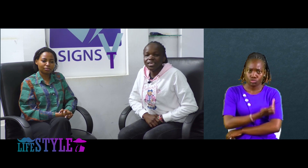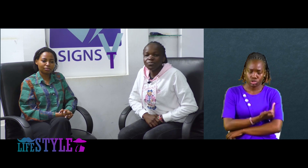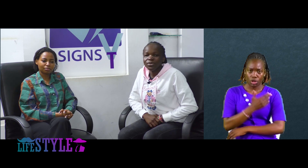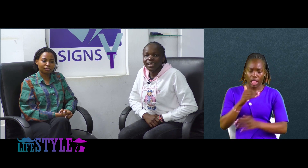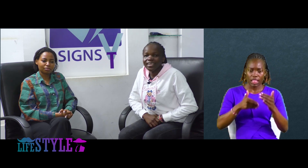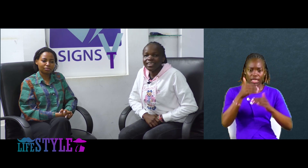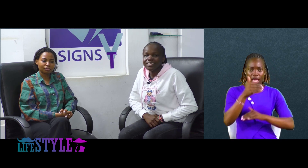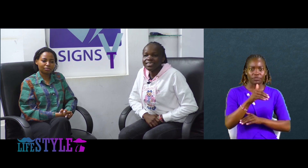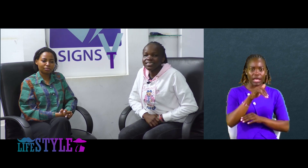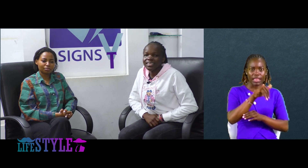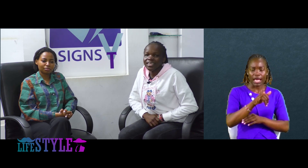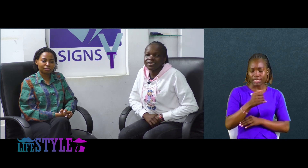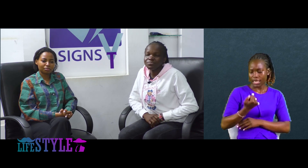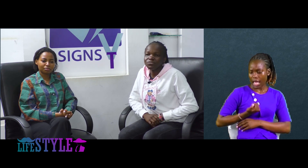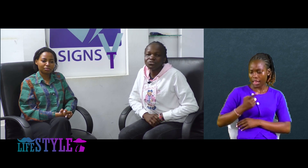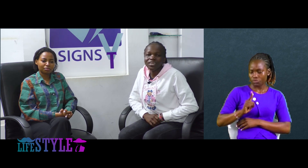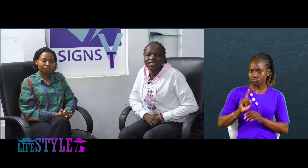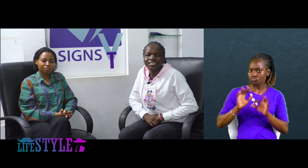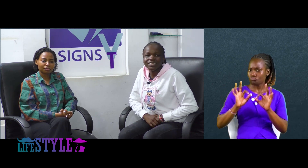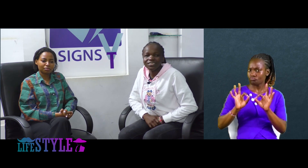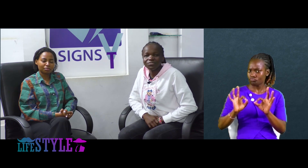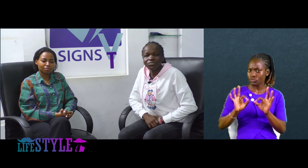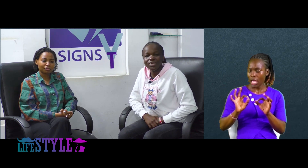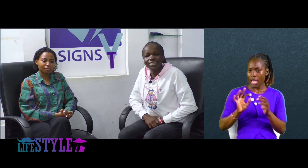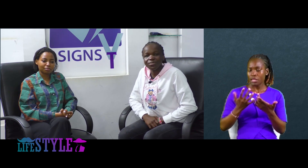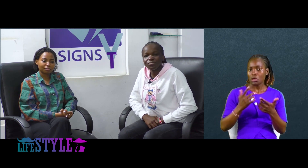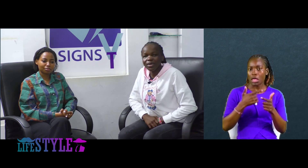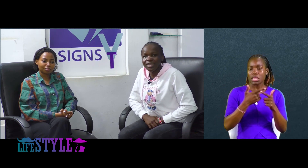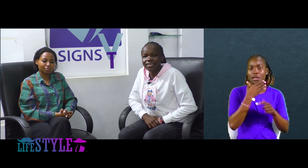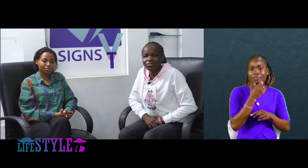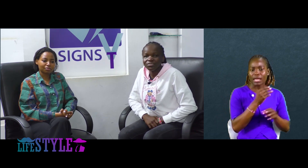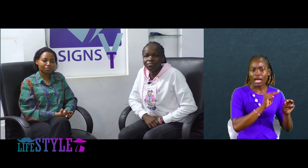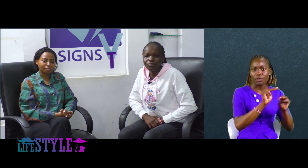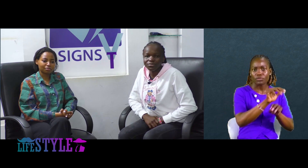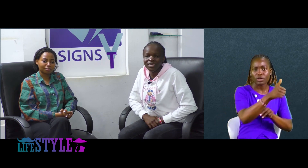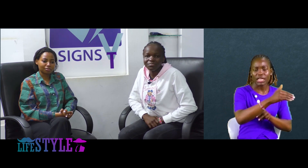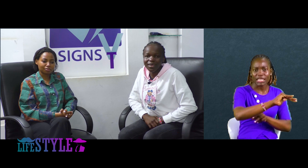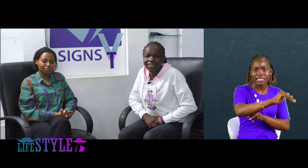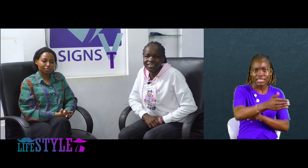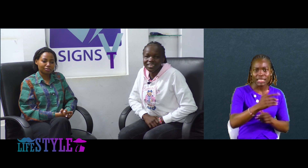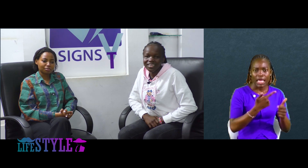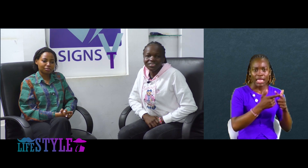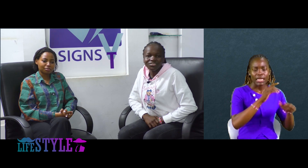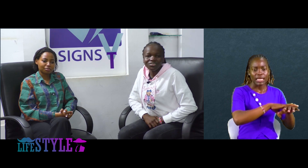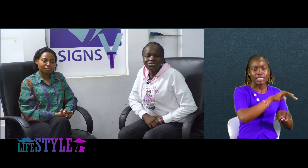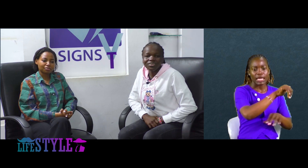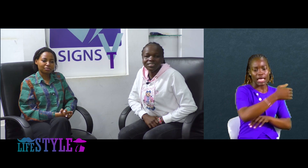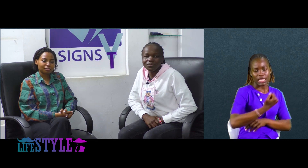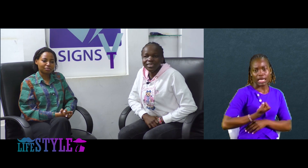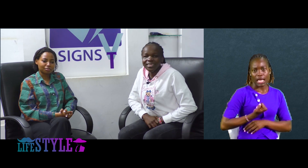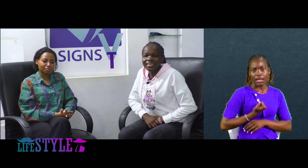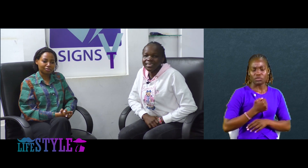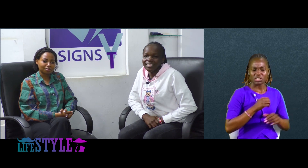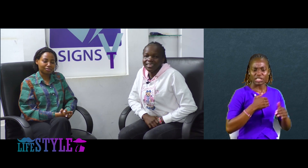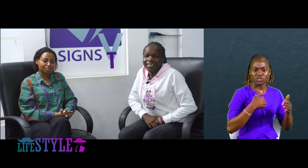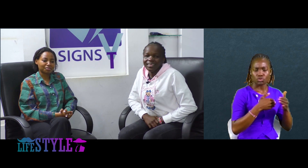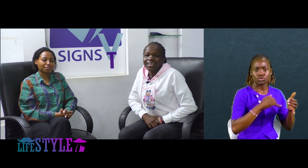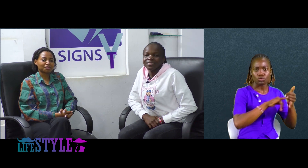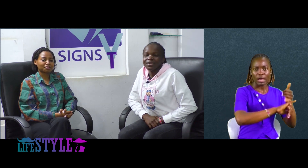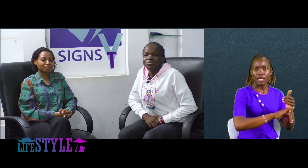she became well again, and Denzel had moved to another city, found another woman, and he was about to get married. So during the